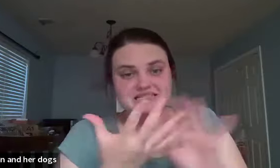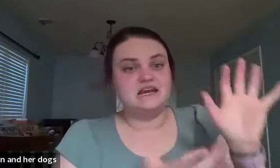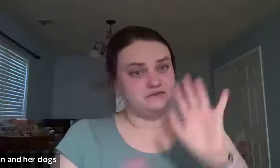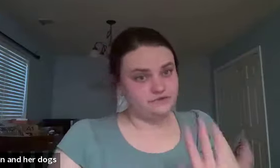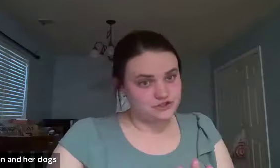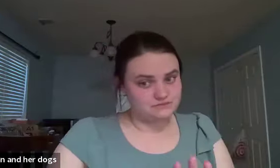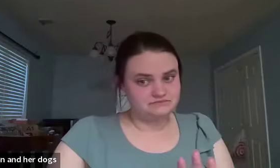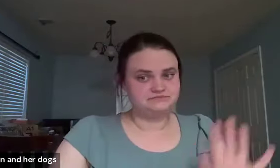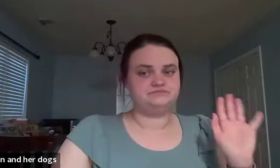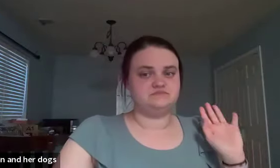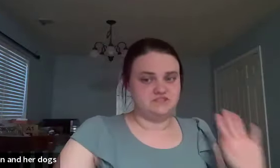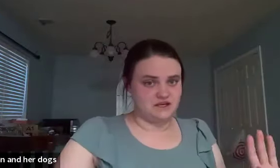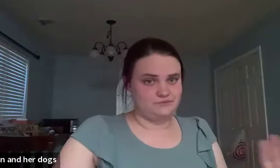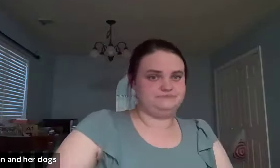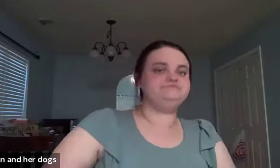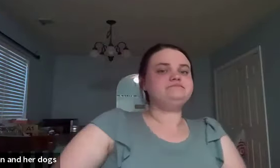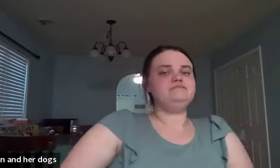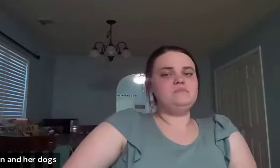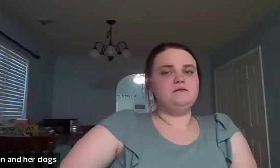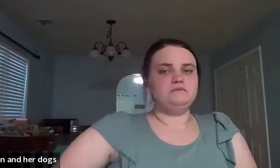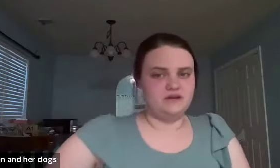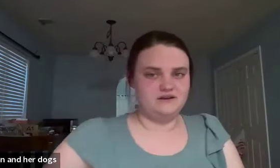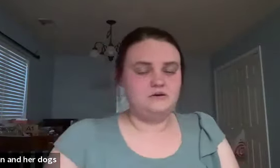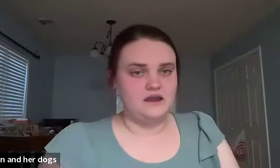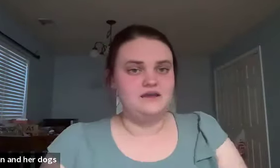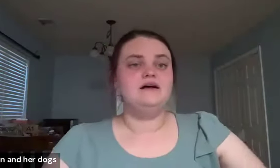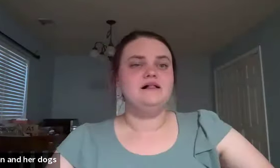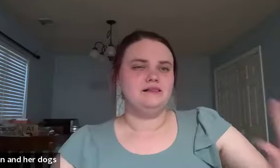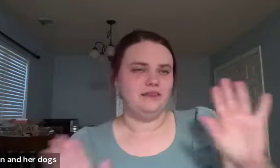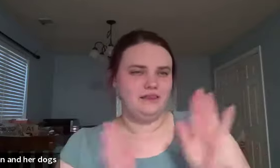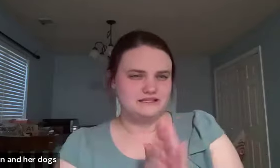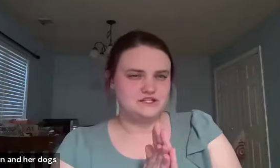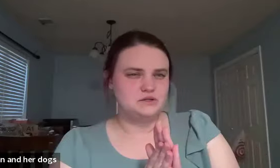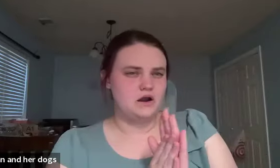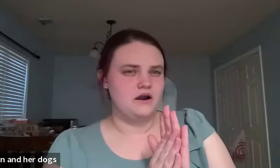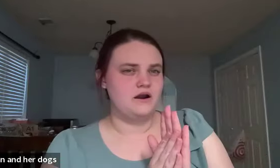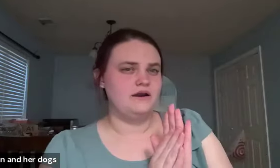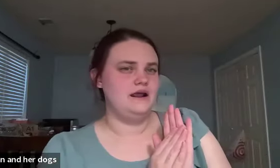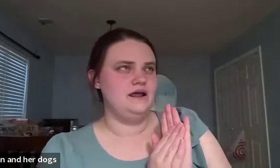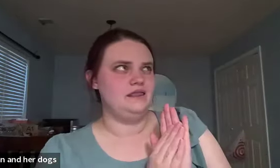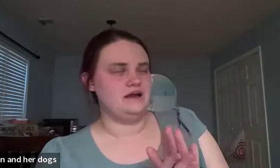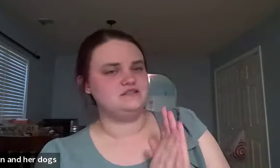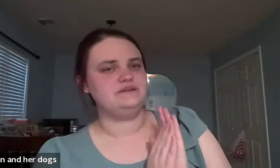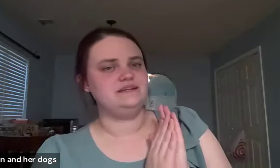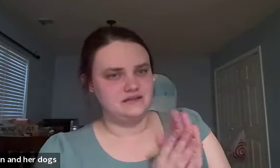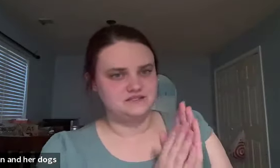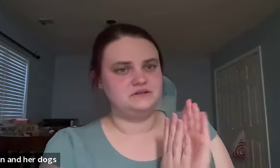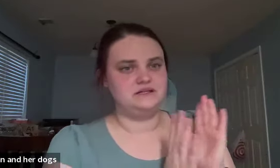easy to have confusion. So, but okay, let's do our last week, next